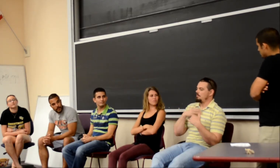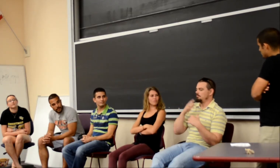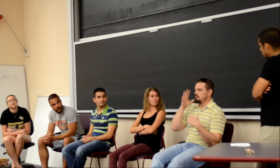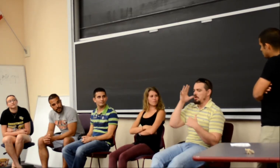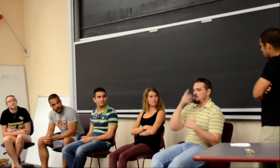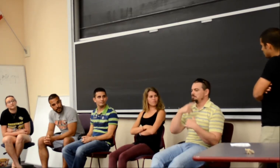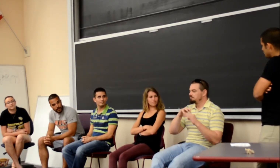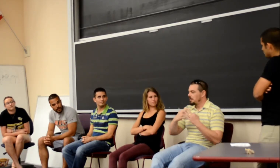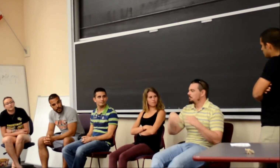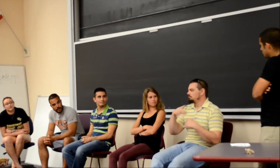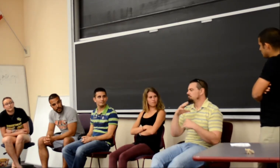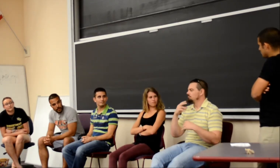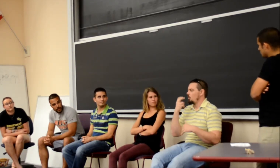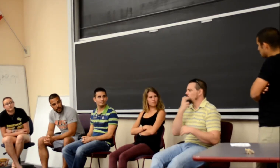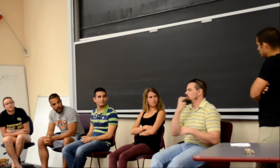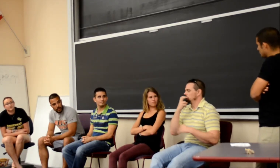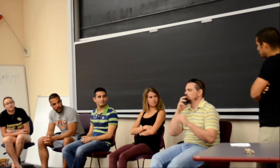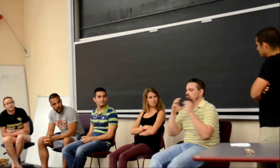communication?